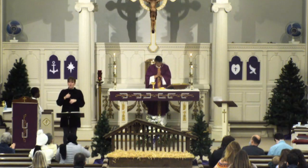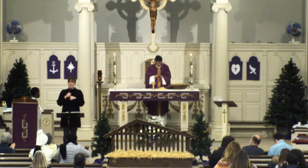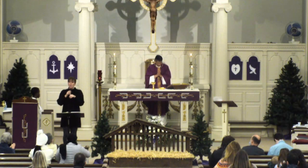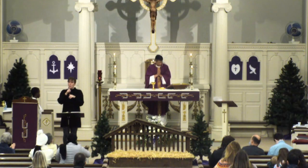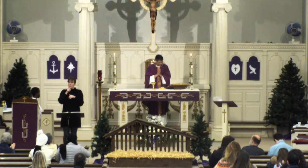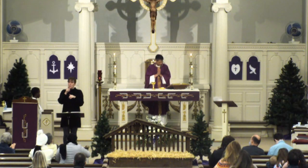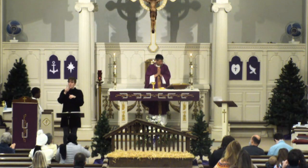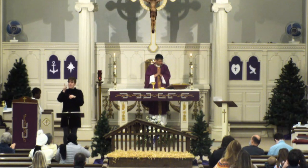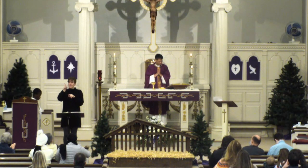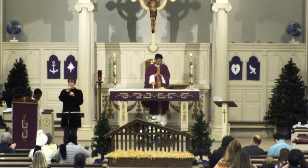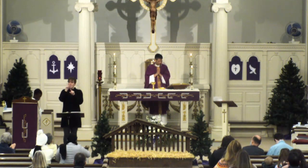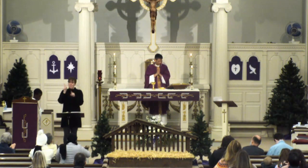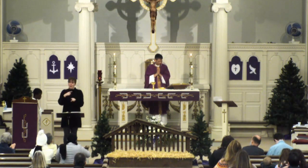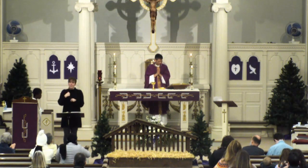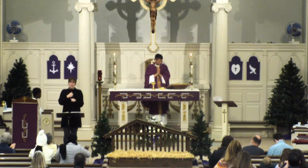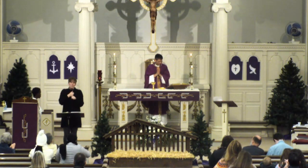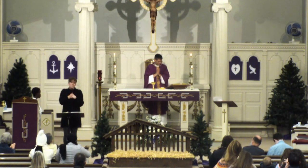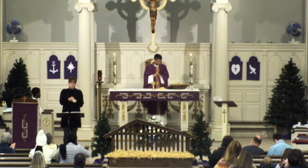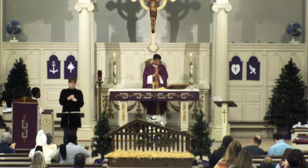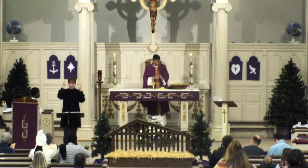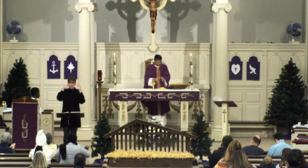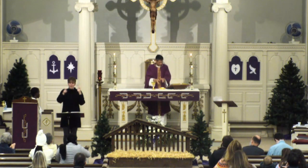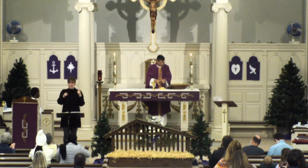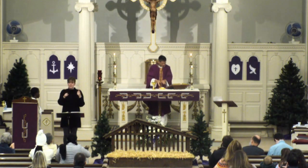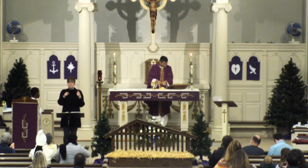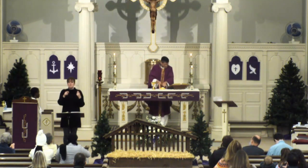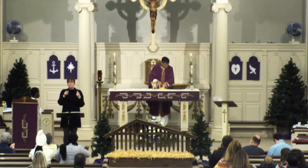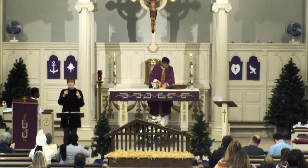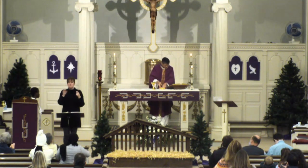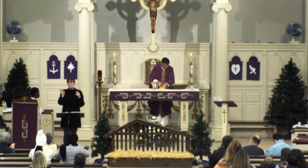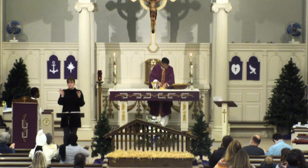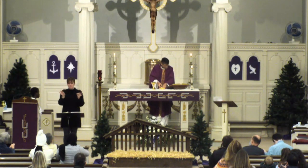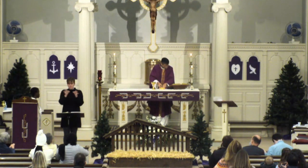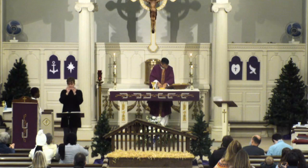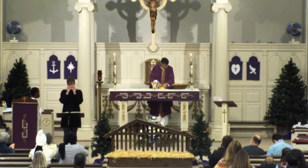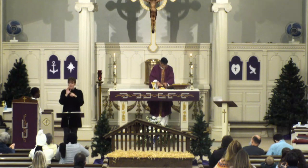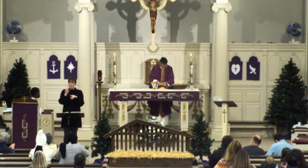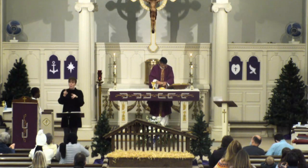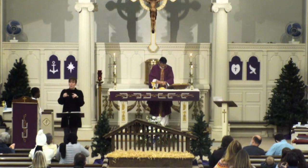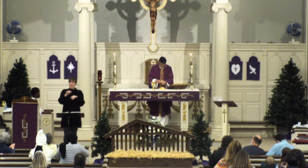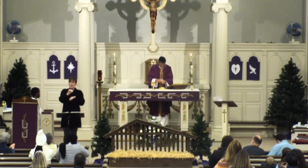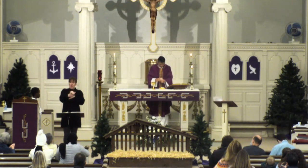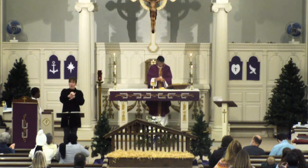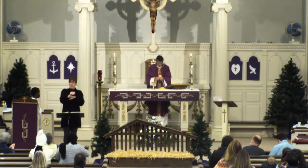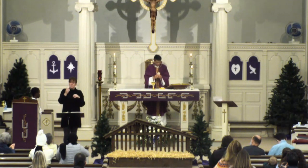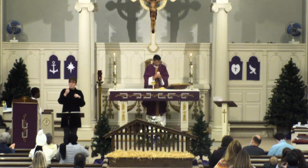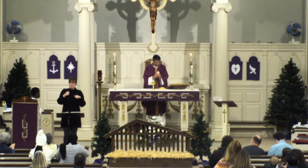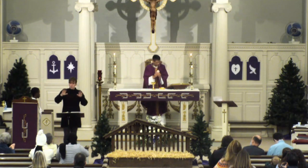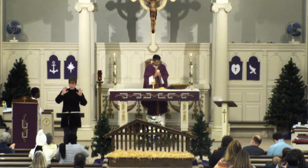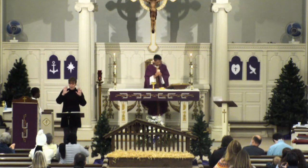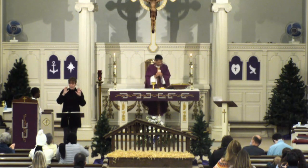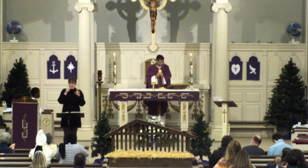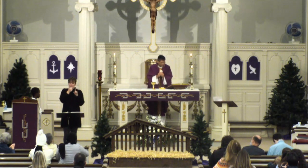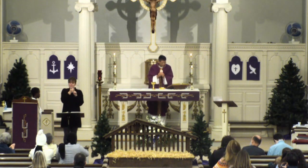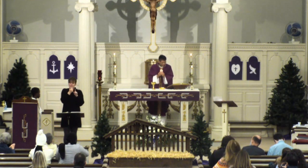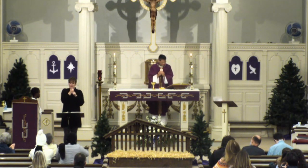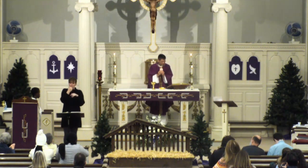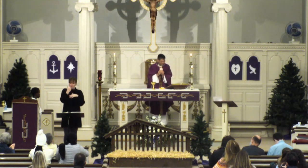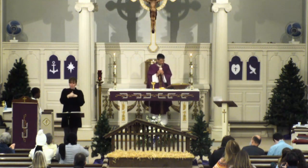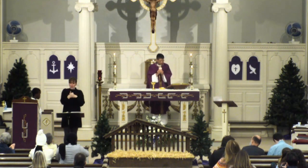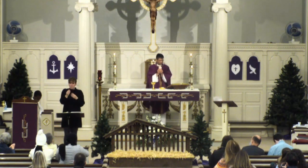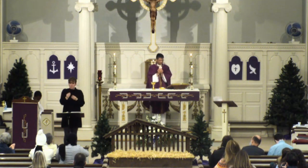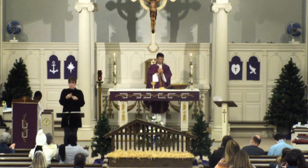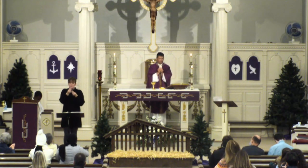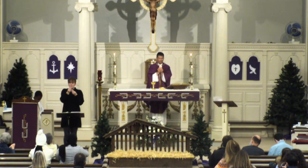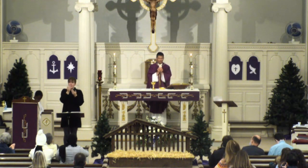celebrate these mysteries. For on the night he was betrayed, he himself took bread, and giving